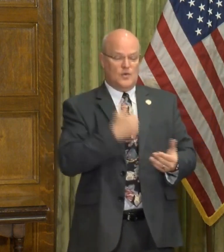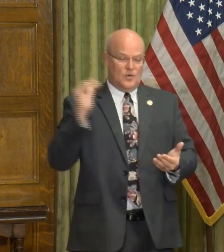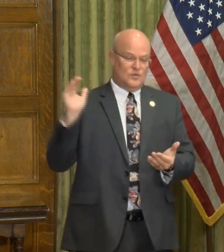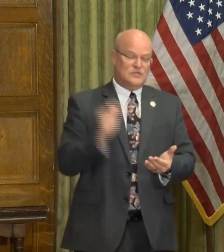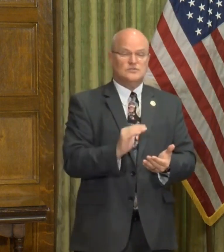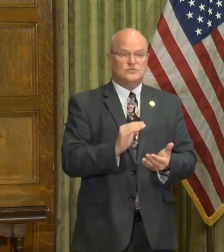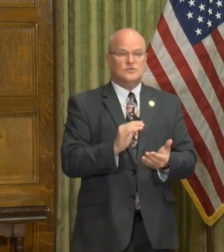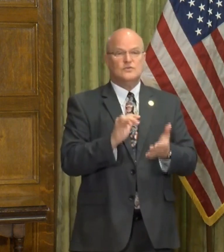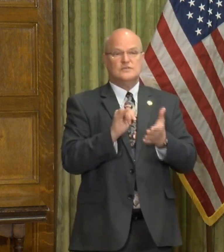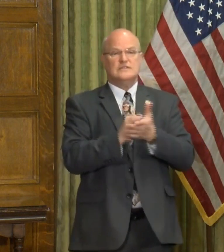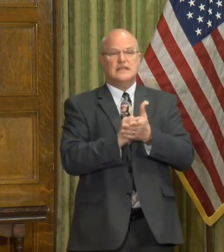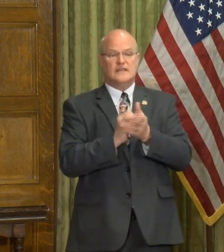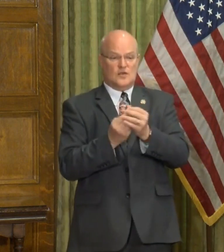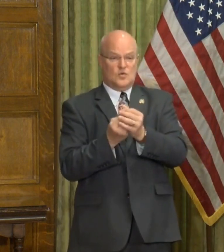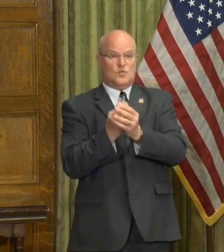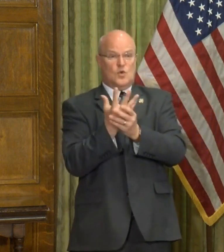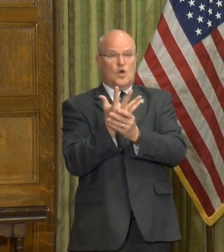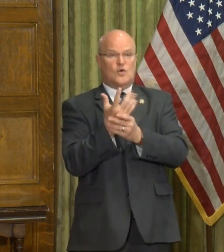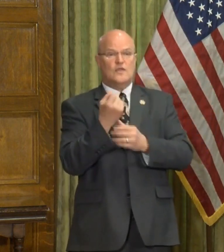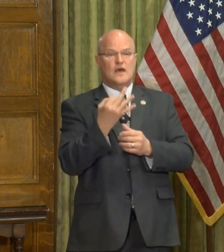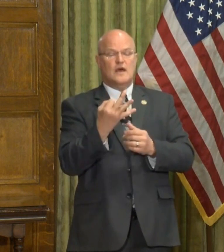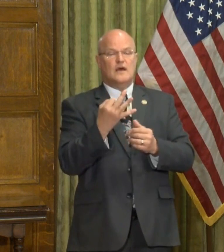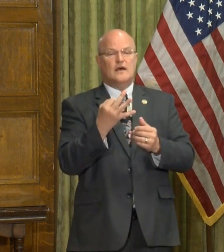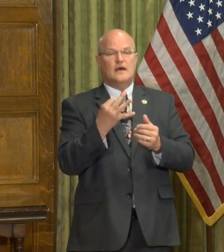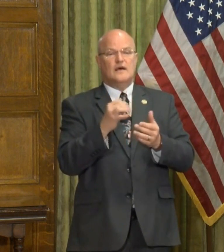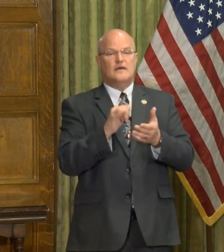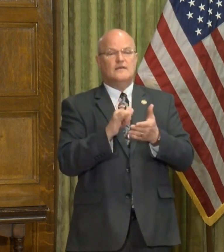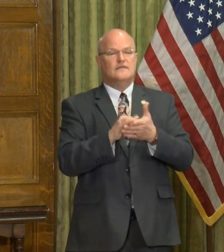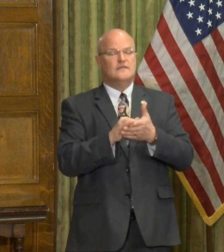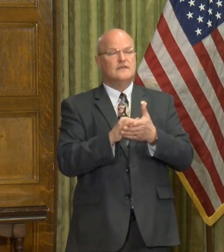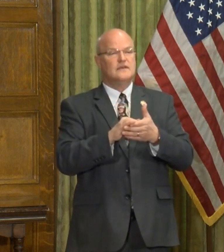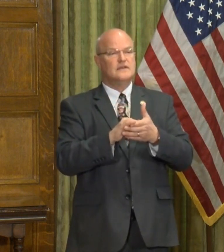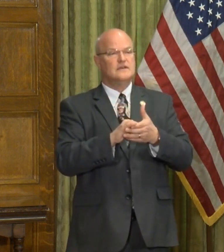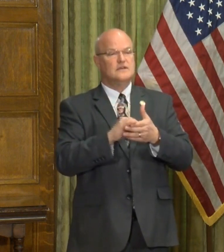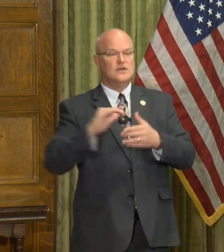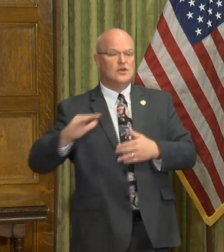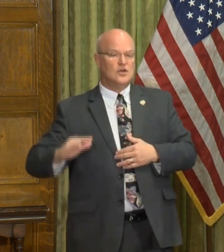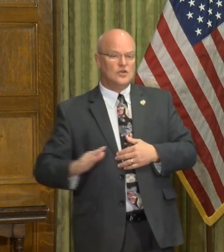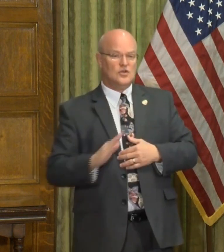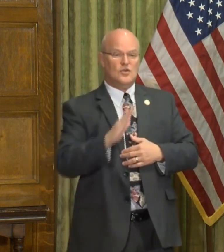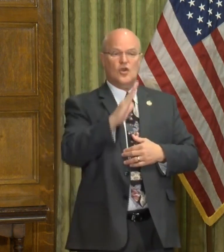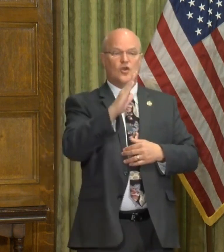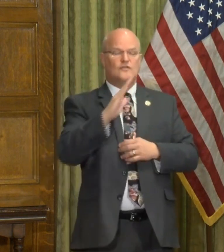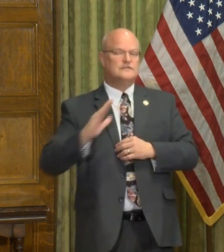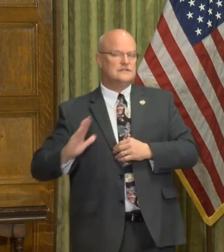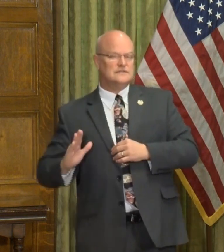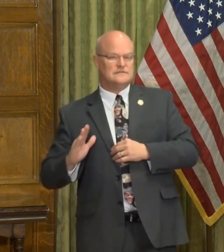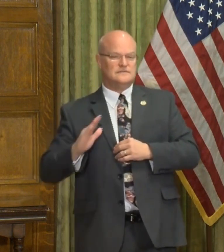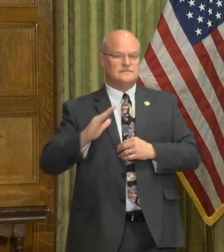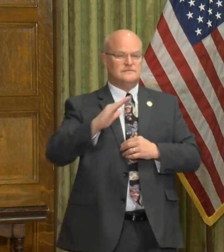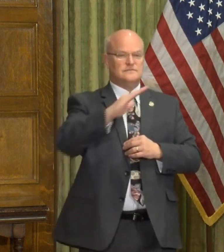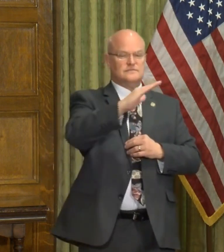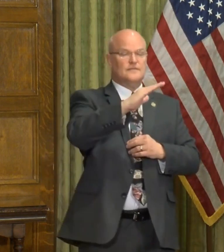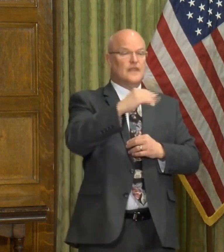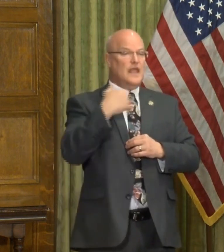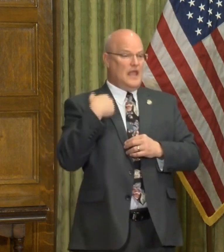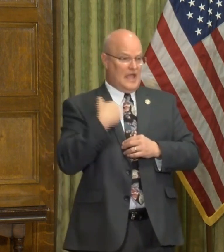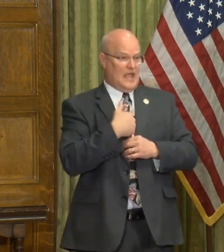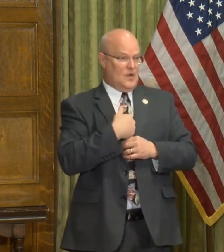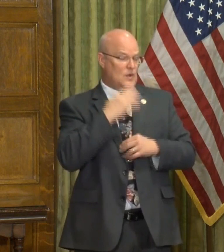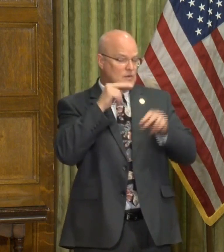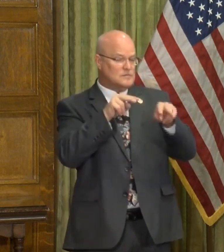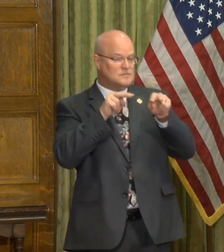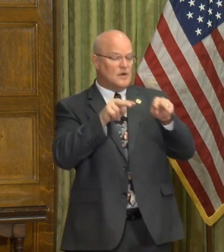we're reducing the growth of the curve to a large extent,